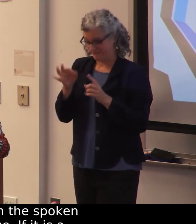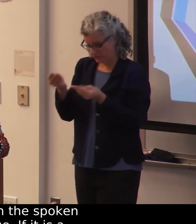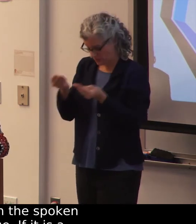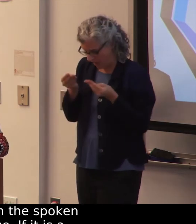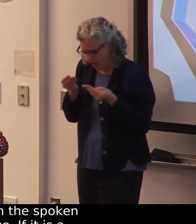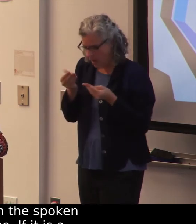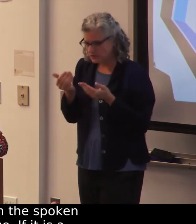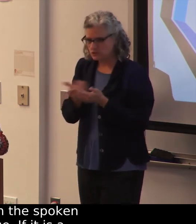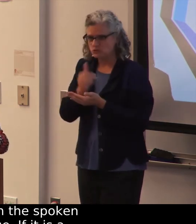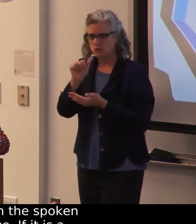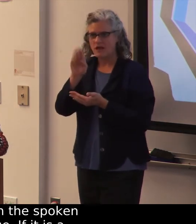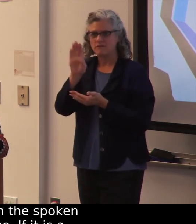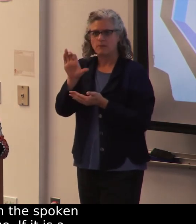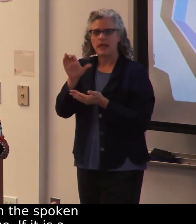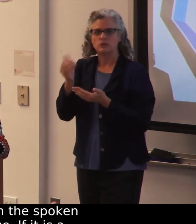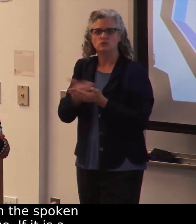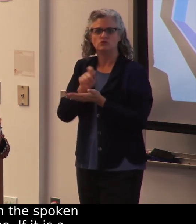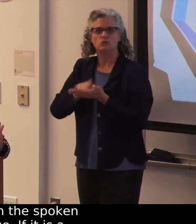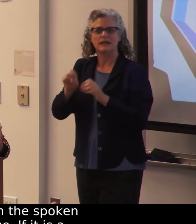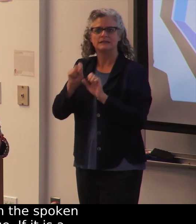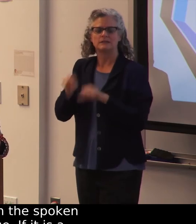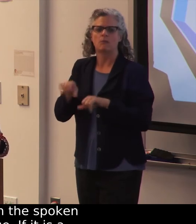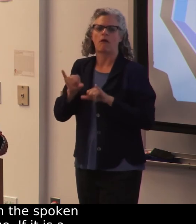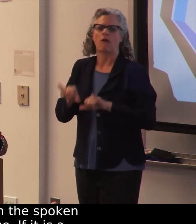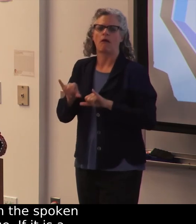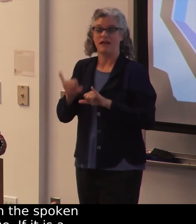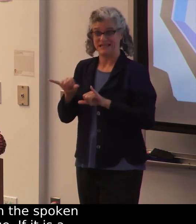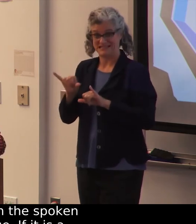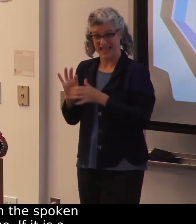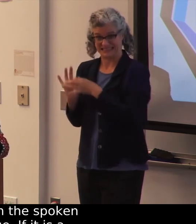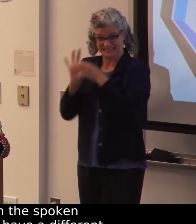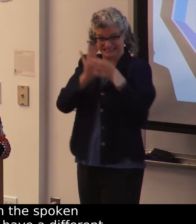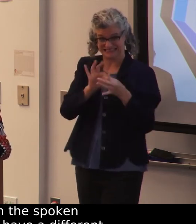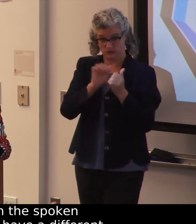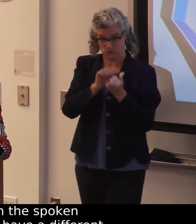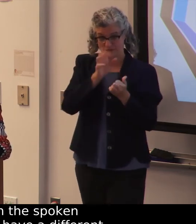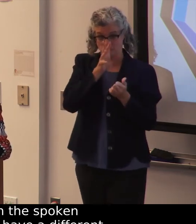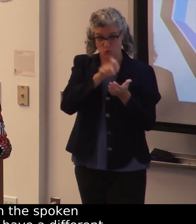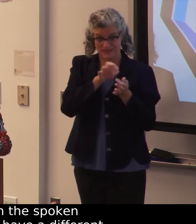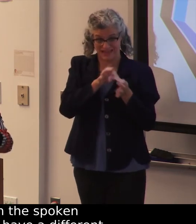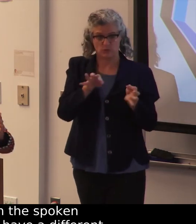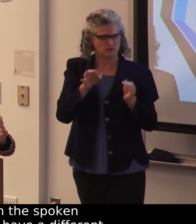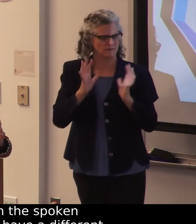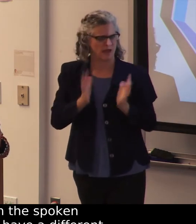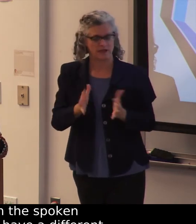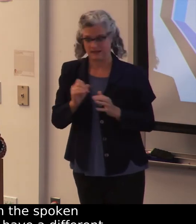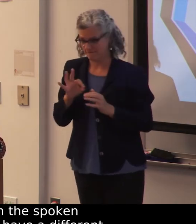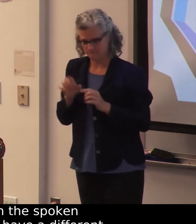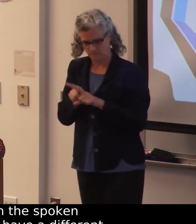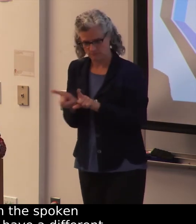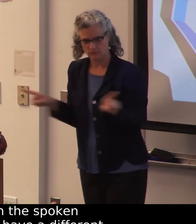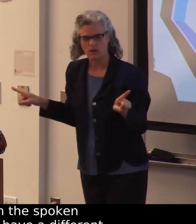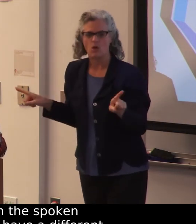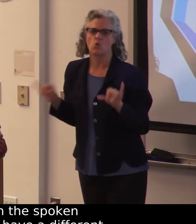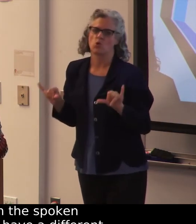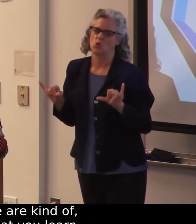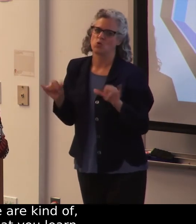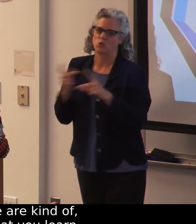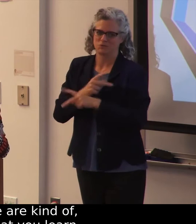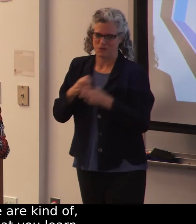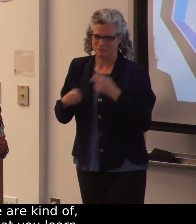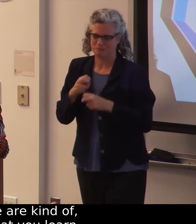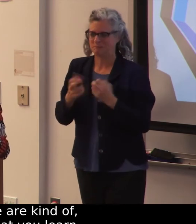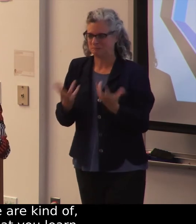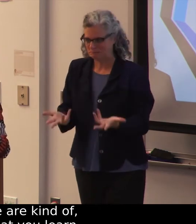does it depend on the spoken language? If it's a writing system that doesn't depend on the spoken language, you have a different issue. So I